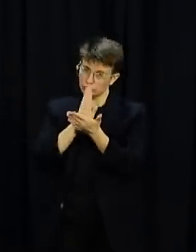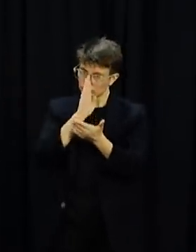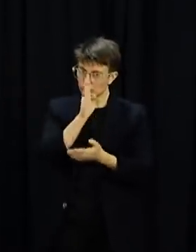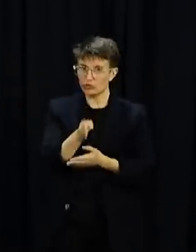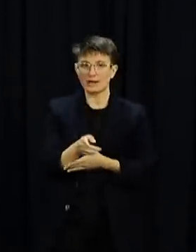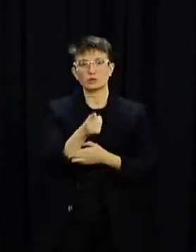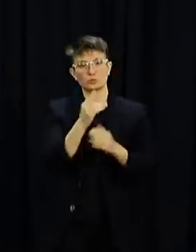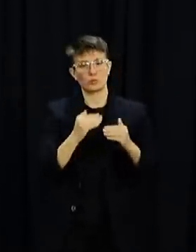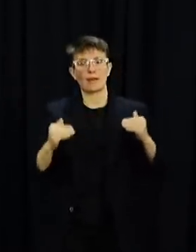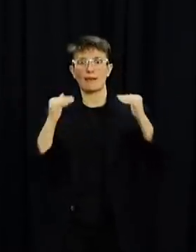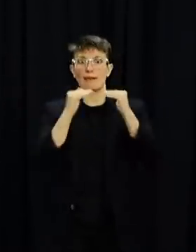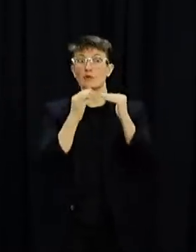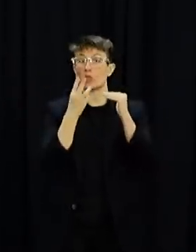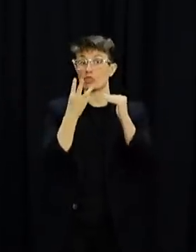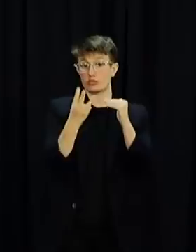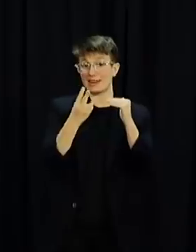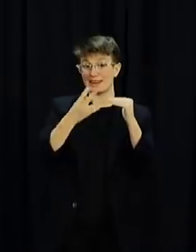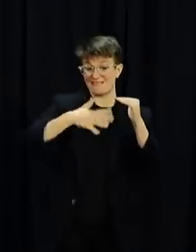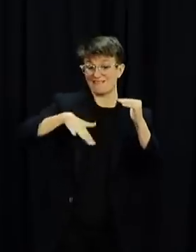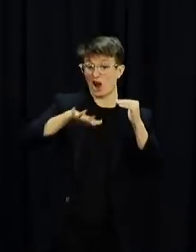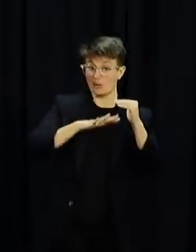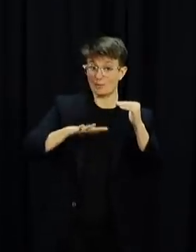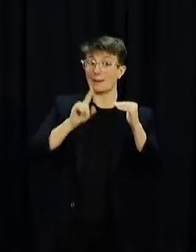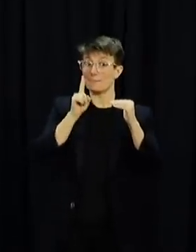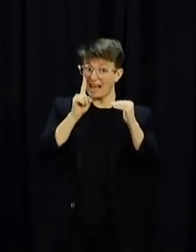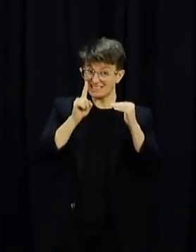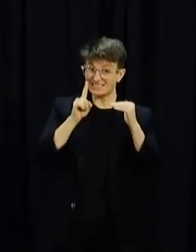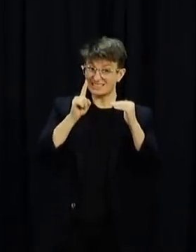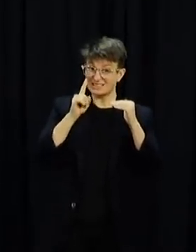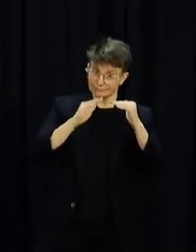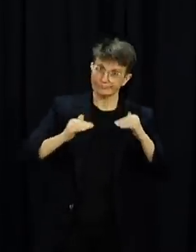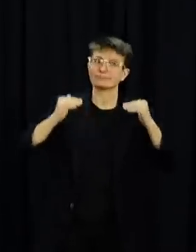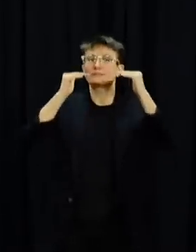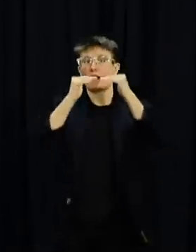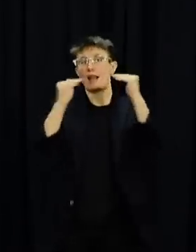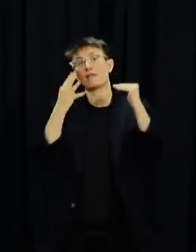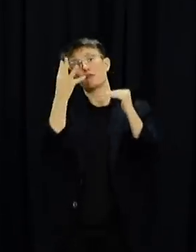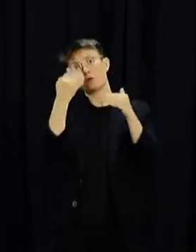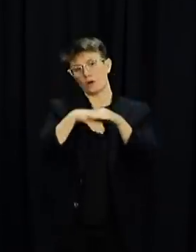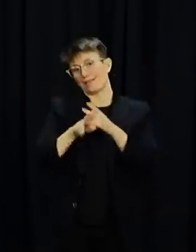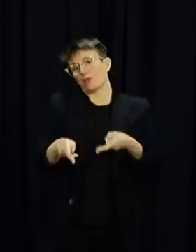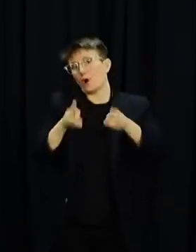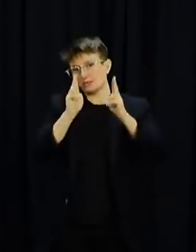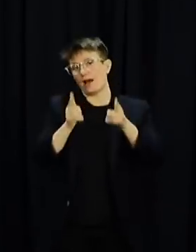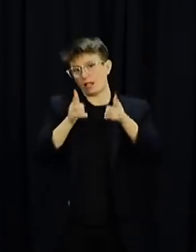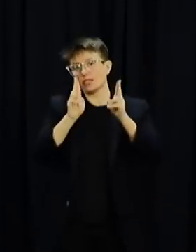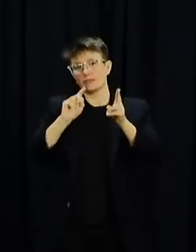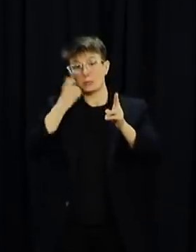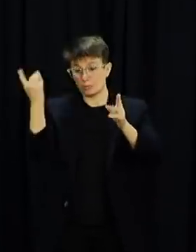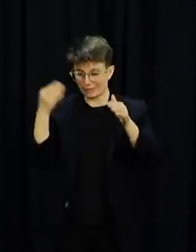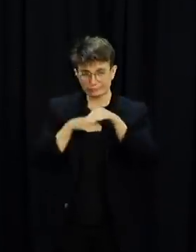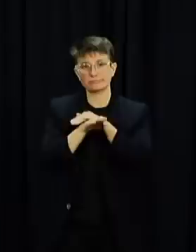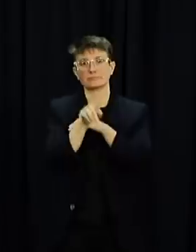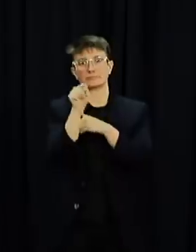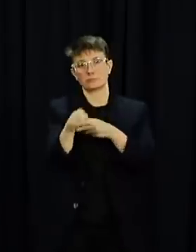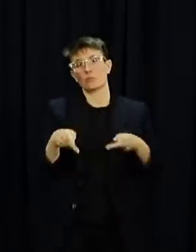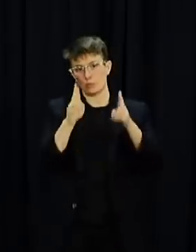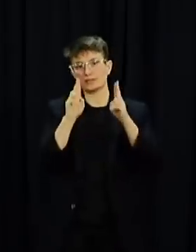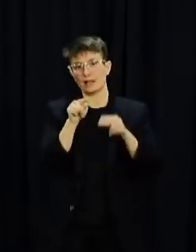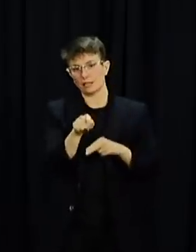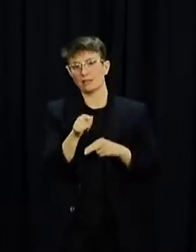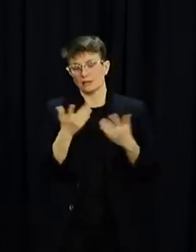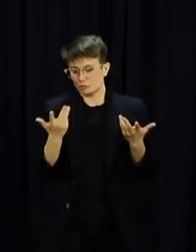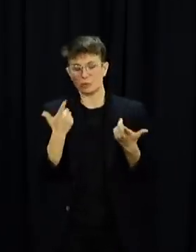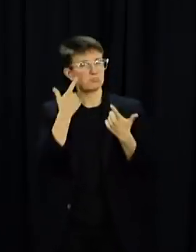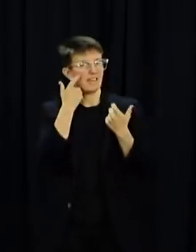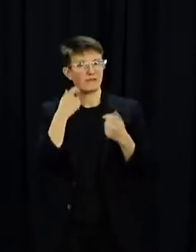level 4. And so while we had that discussion, there's no reason, given the precautions and everything we have in place, why we cannot continue to